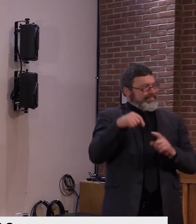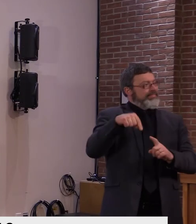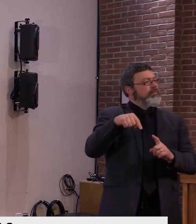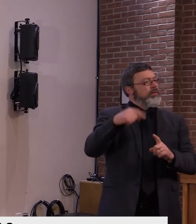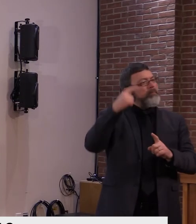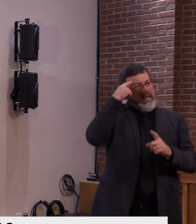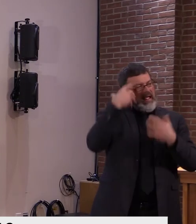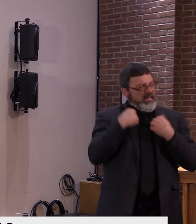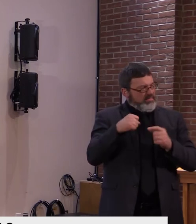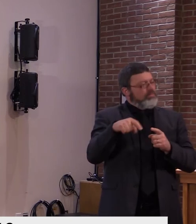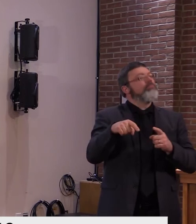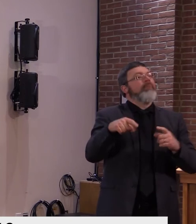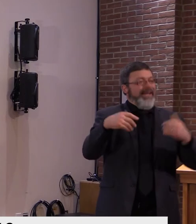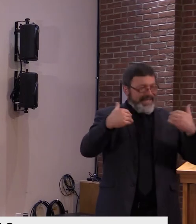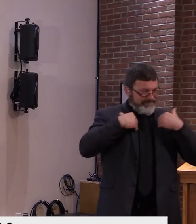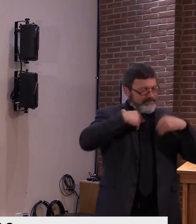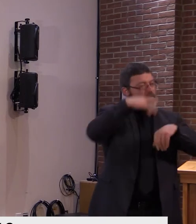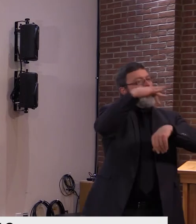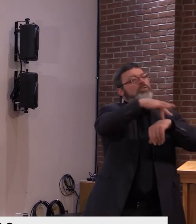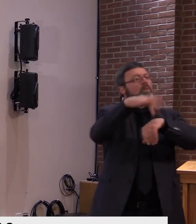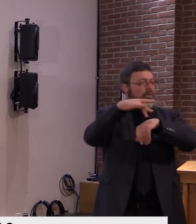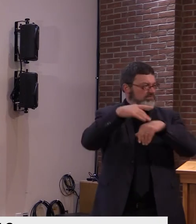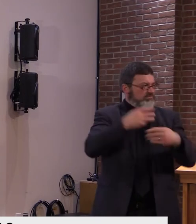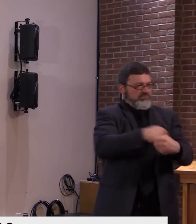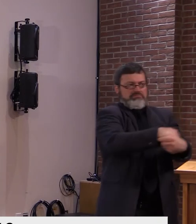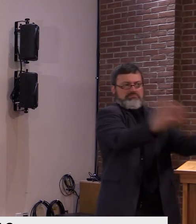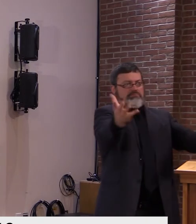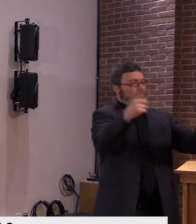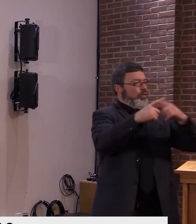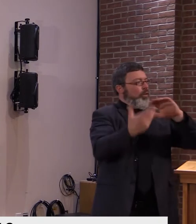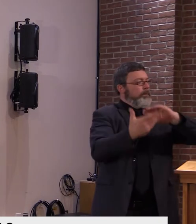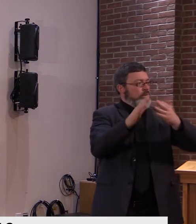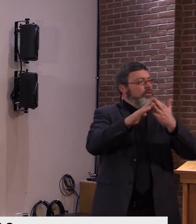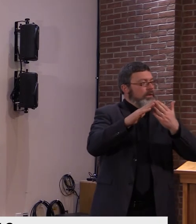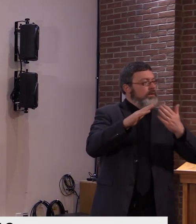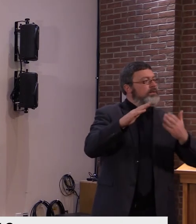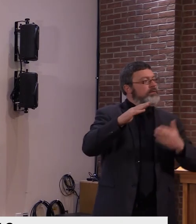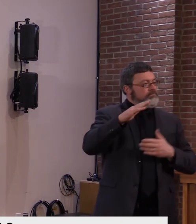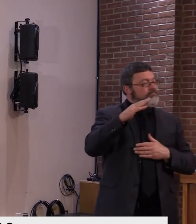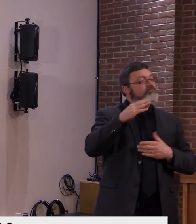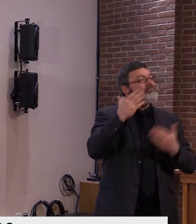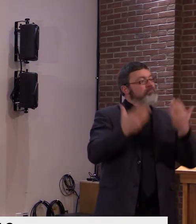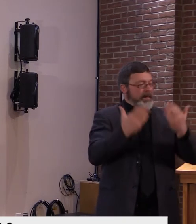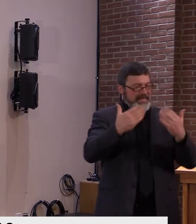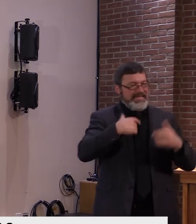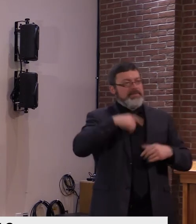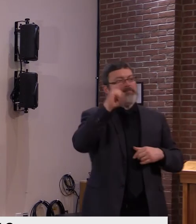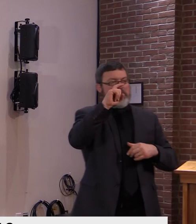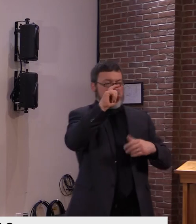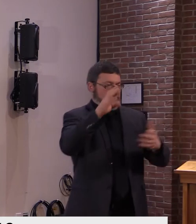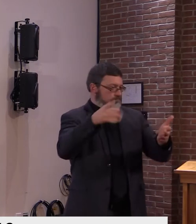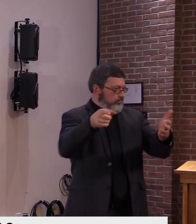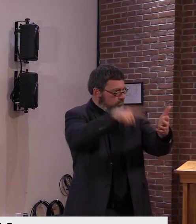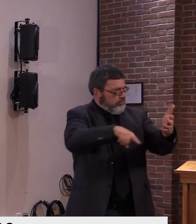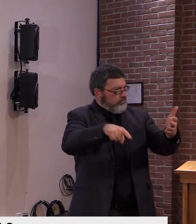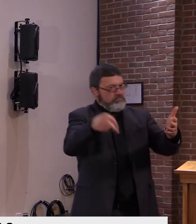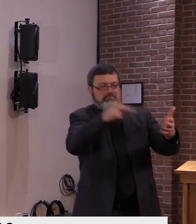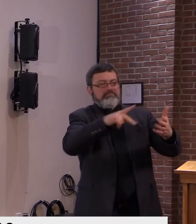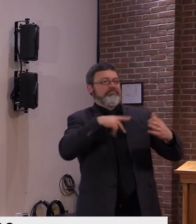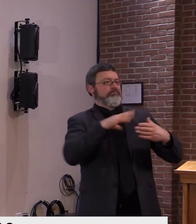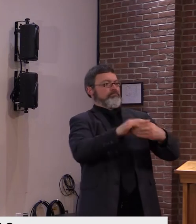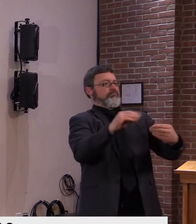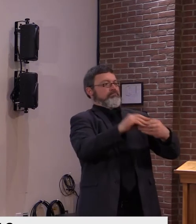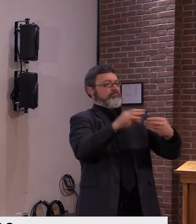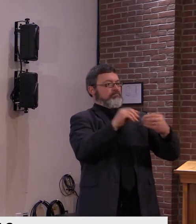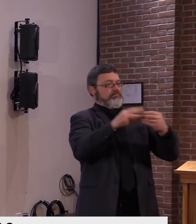information, and you're absolutely right, maybe at a subsequent press conference we can bring it up again. Dr. Levine, anything you want to add?